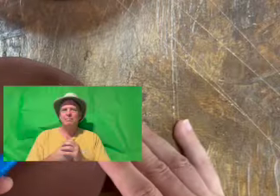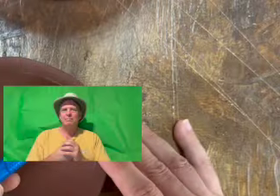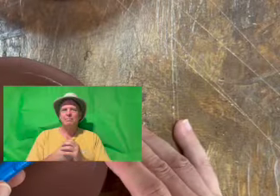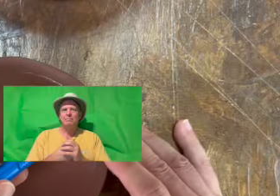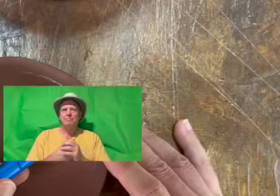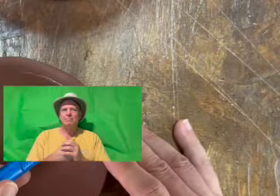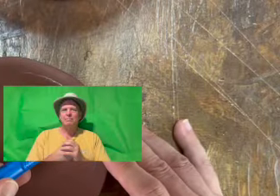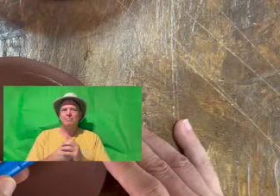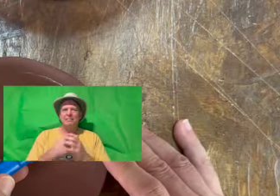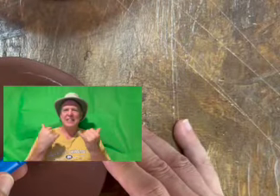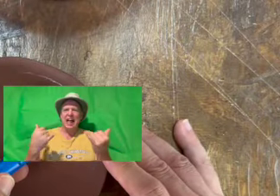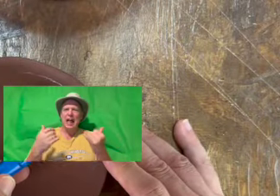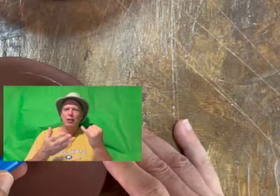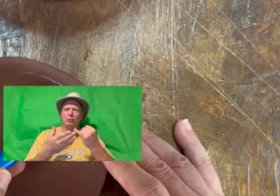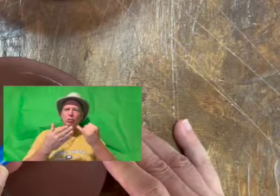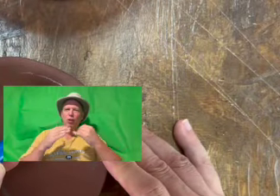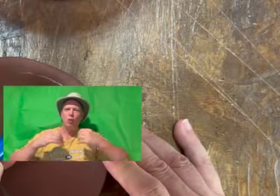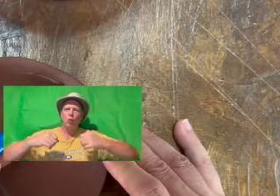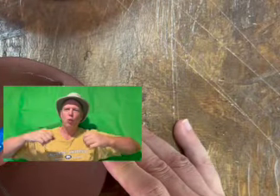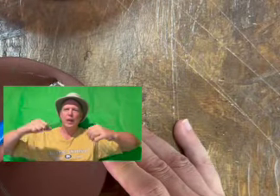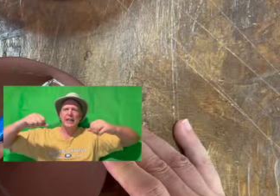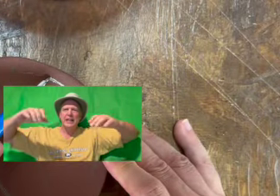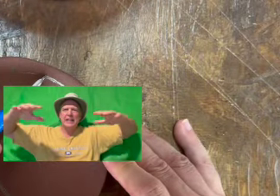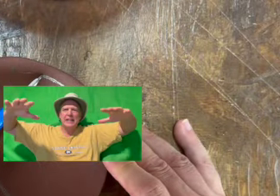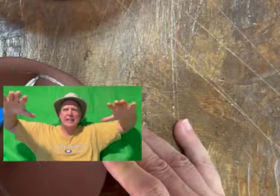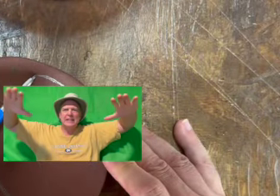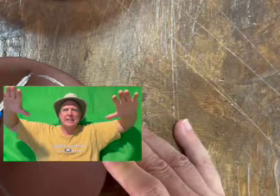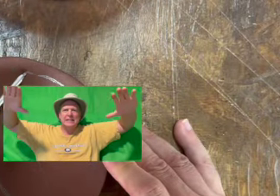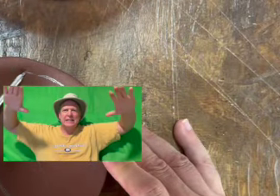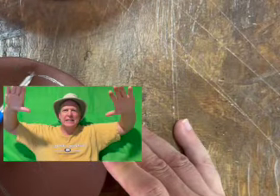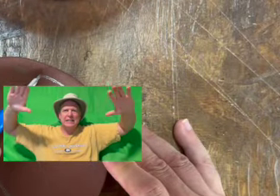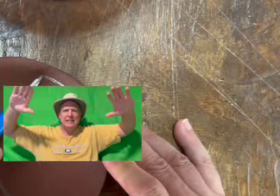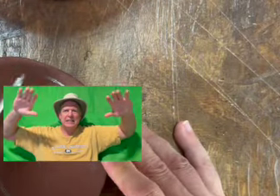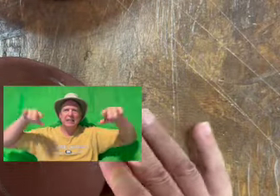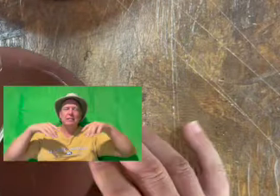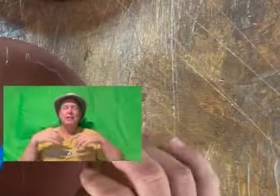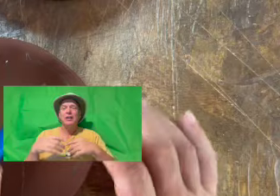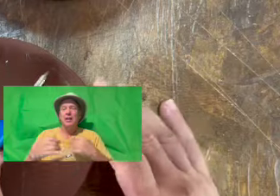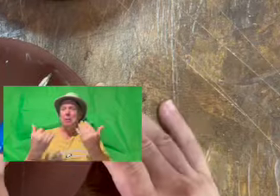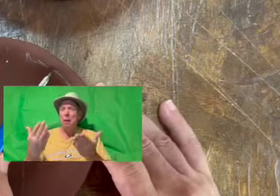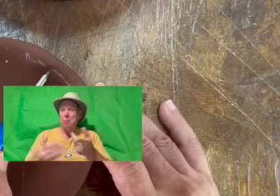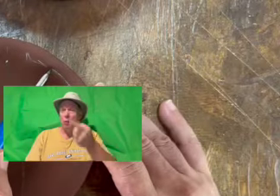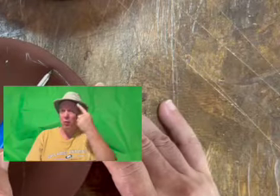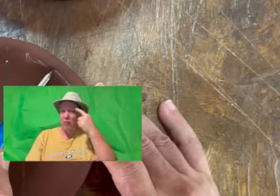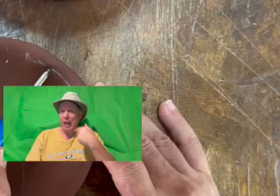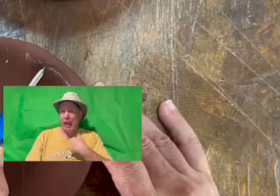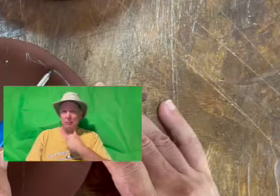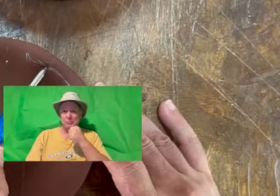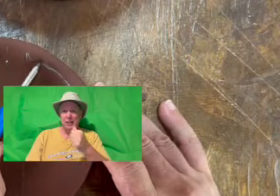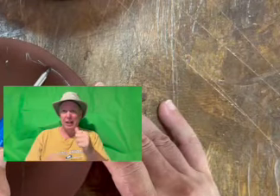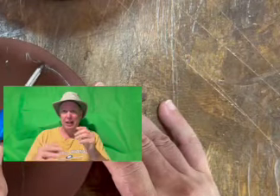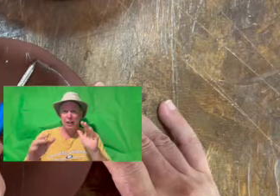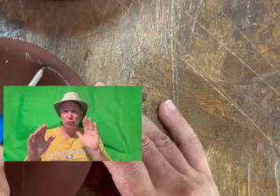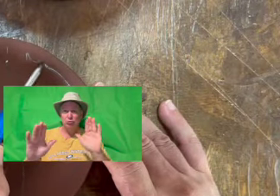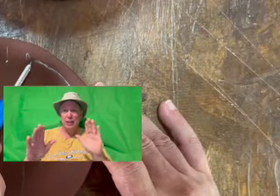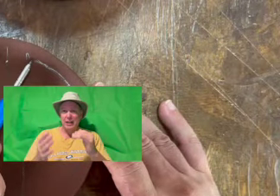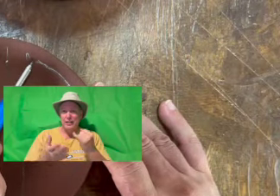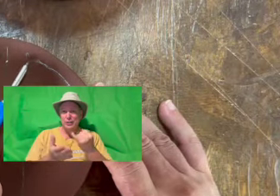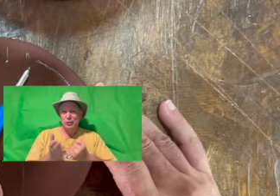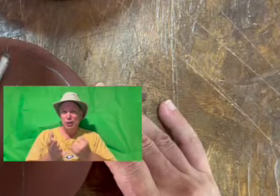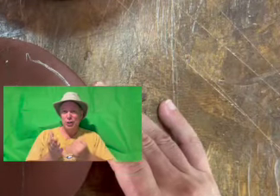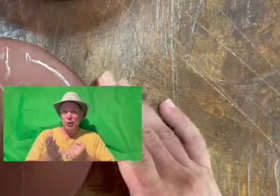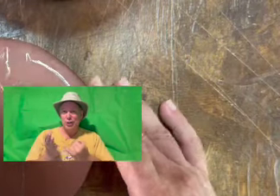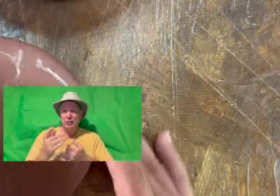You may say, wow, you don't draw very well. And if you think that, good, I hope you